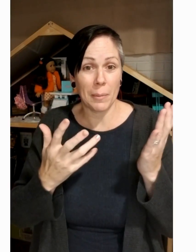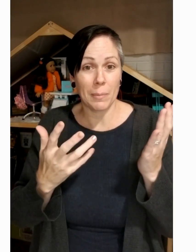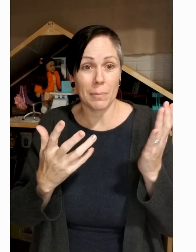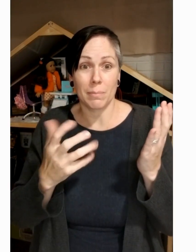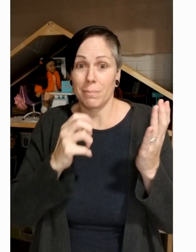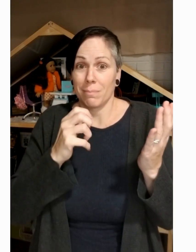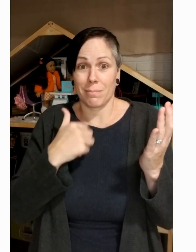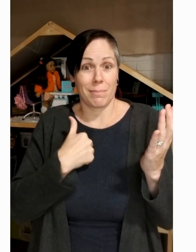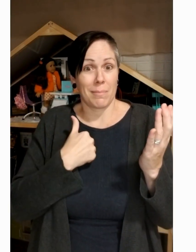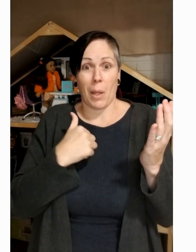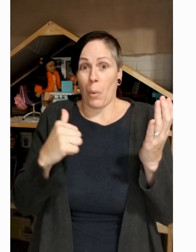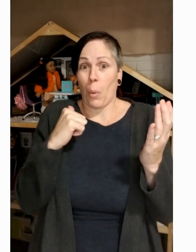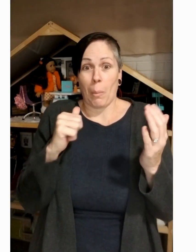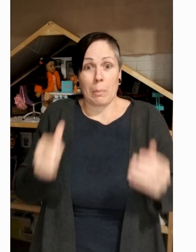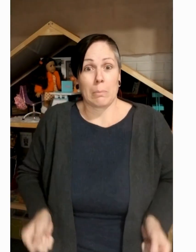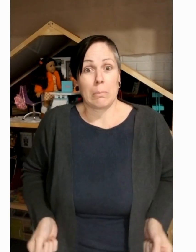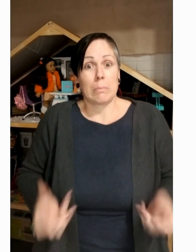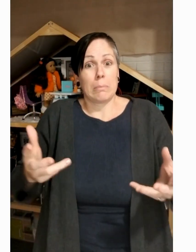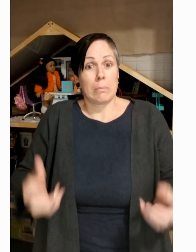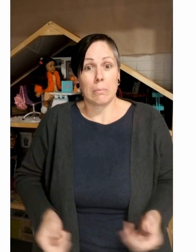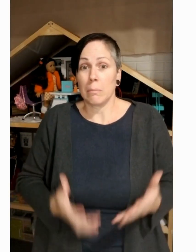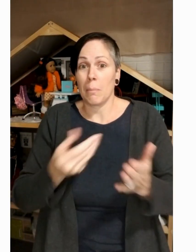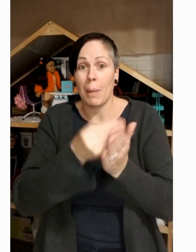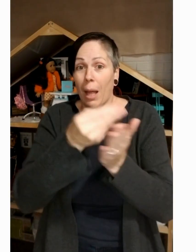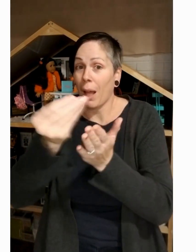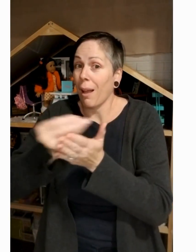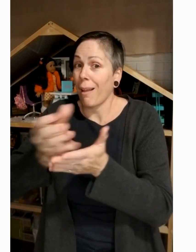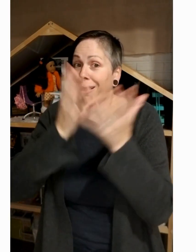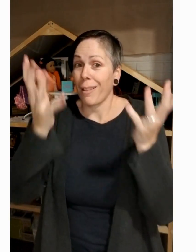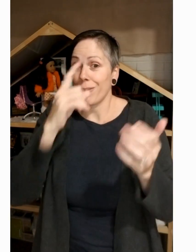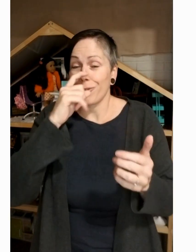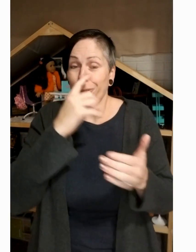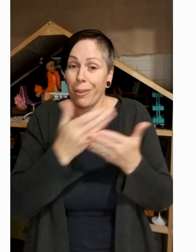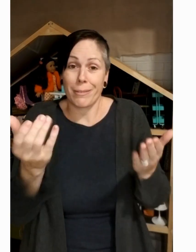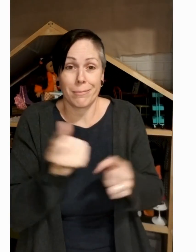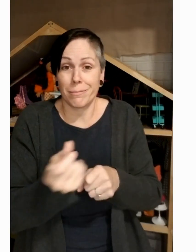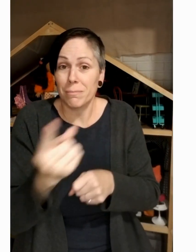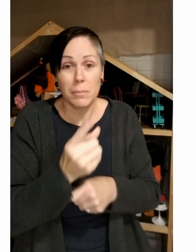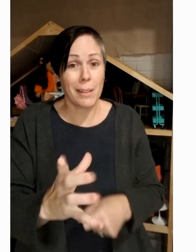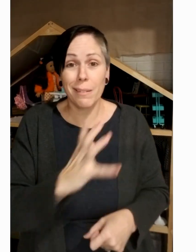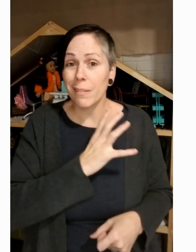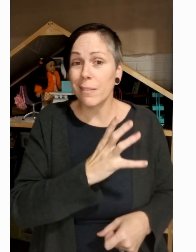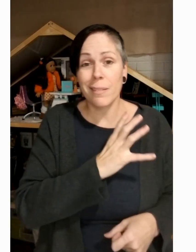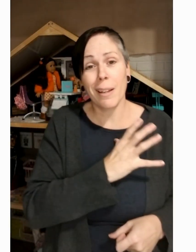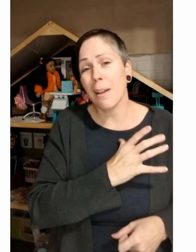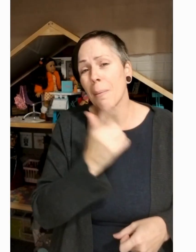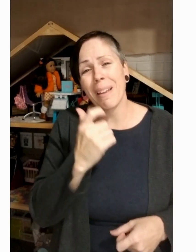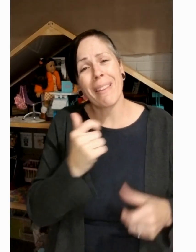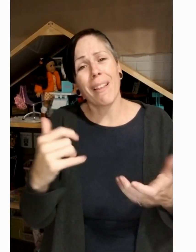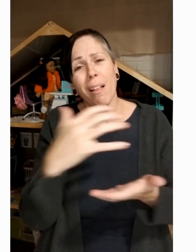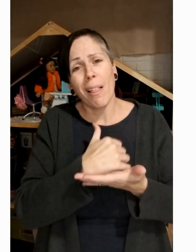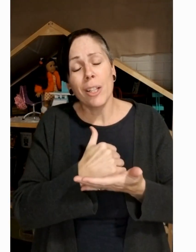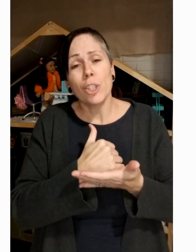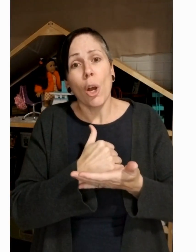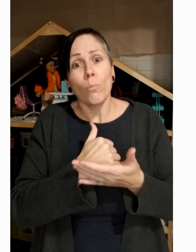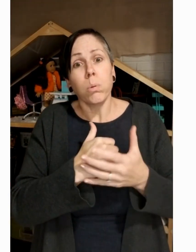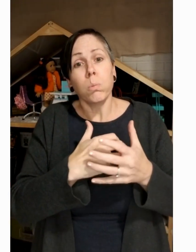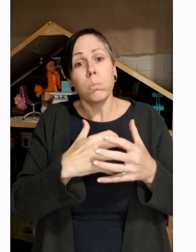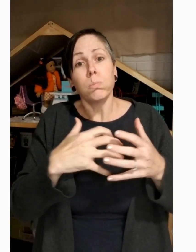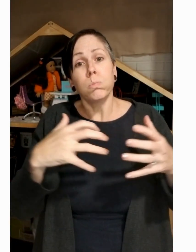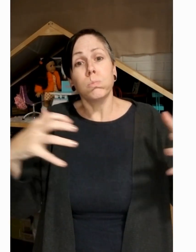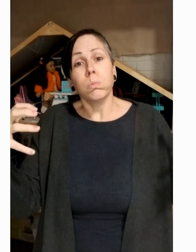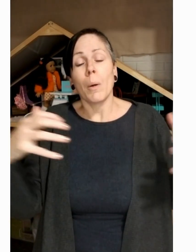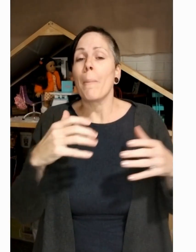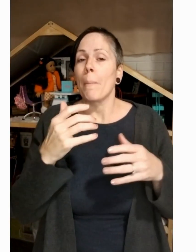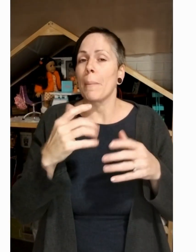I don't buy a ton of doll stuff next year, which is fine because the collection just keeps growing and it needs to grow at a